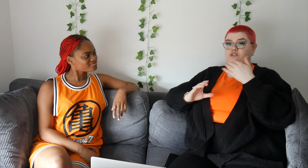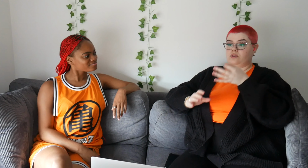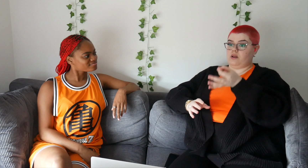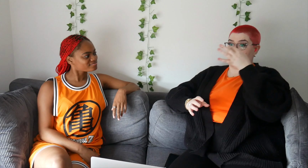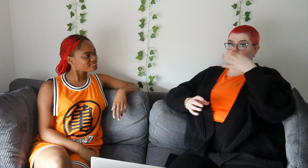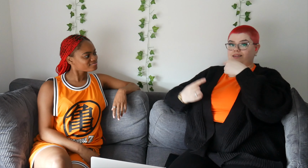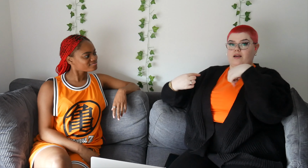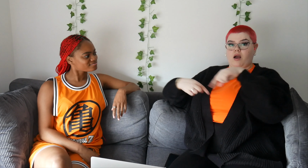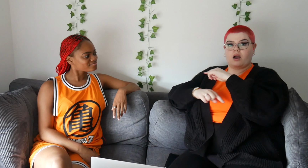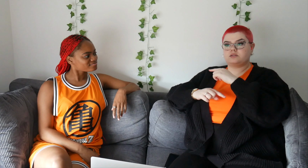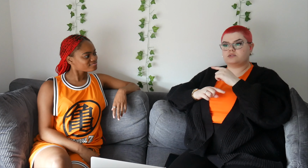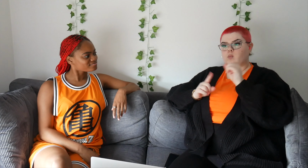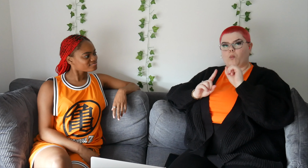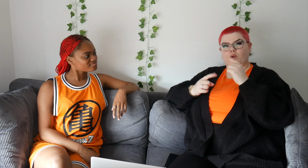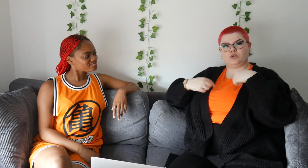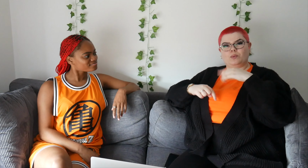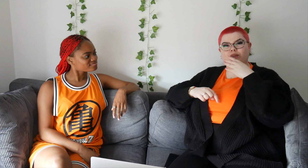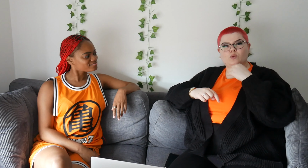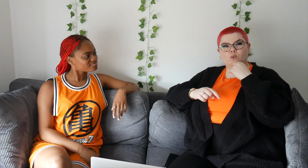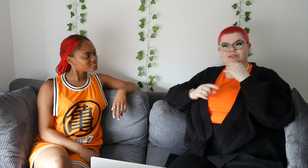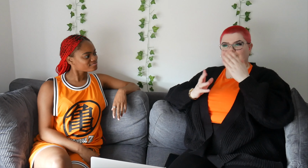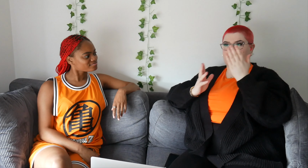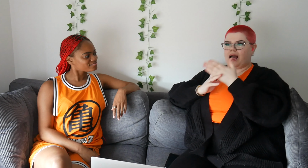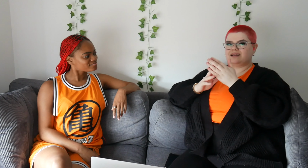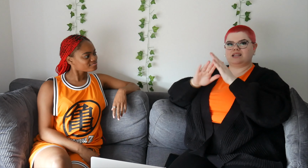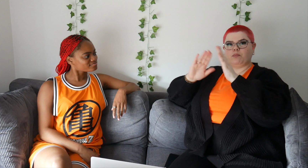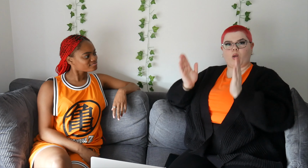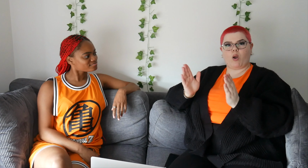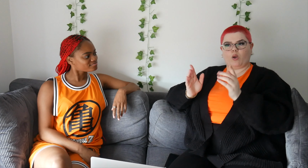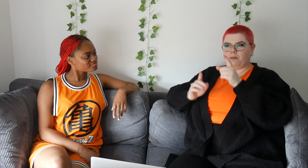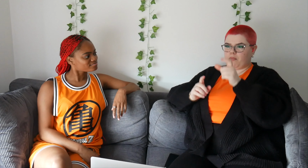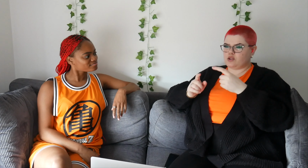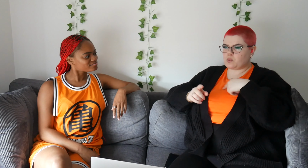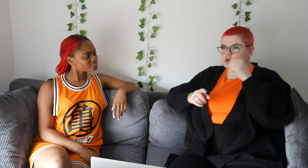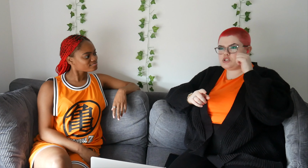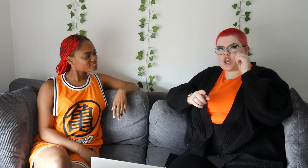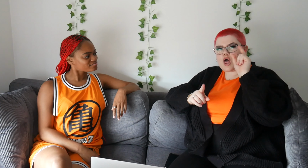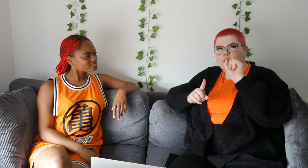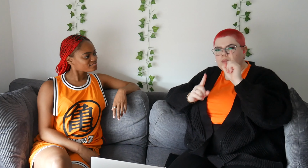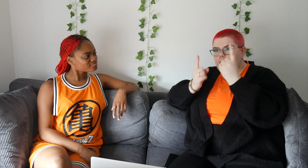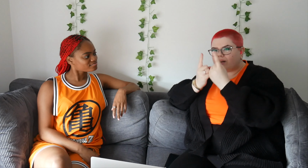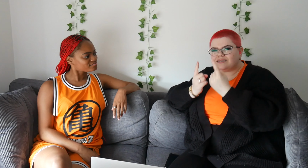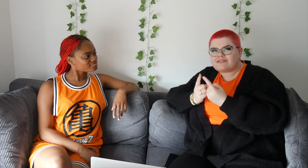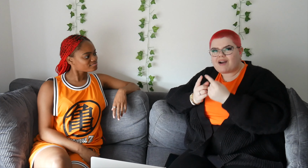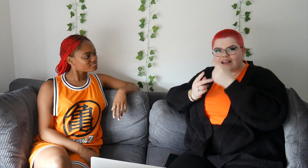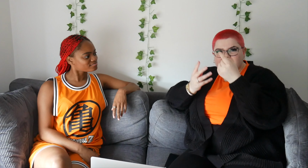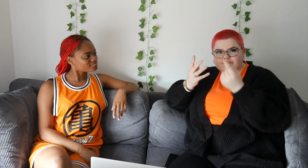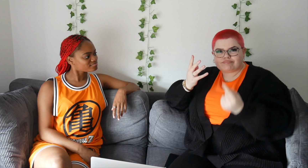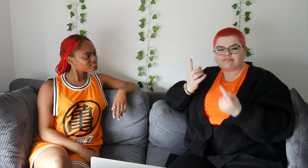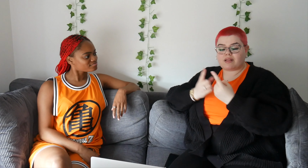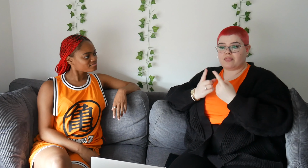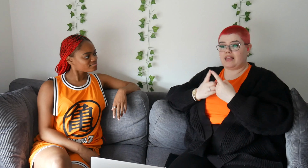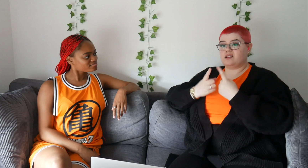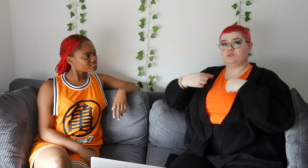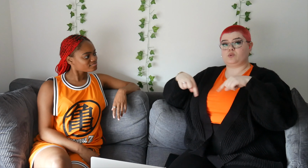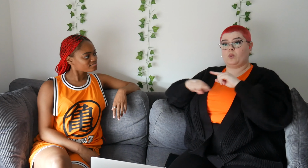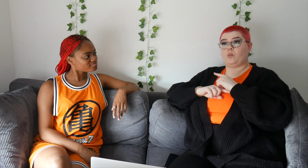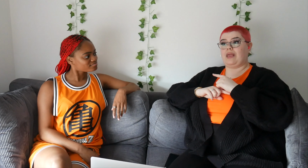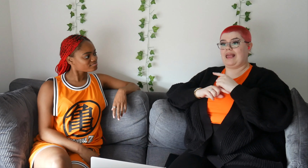a submission asking us how we make our homes accessible, and they wanted to know what devices we use, but we